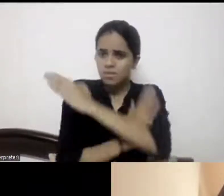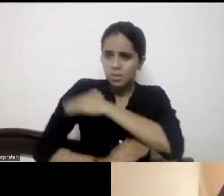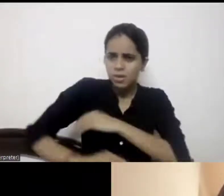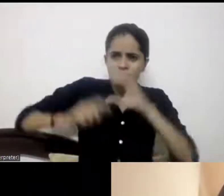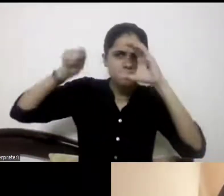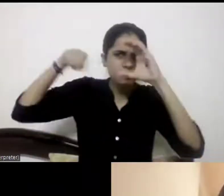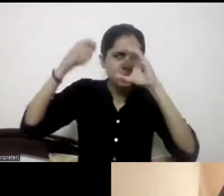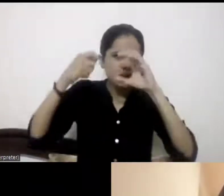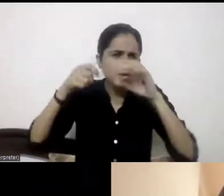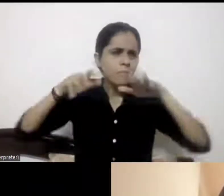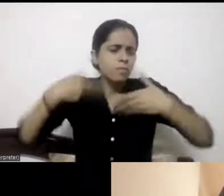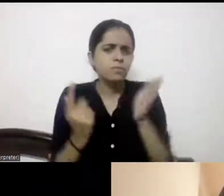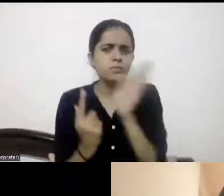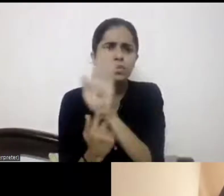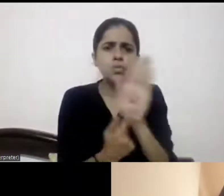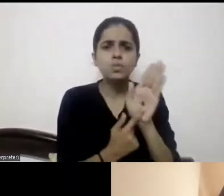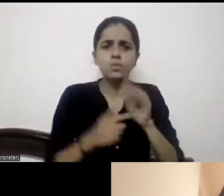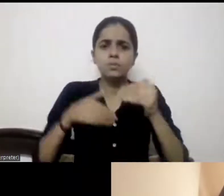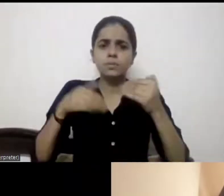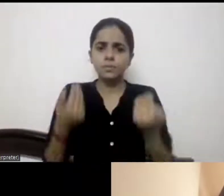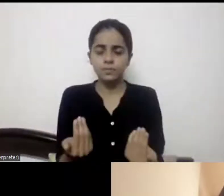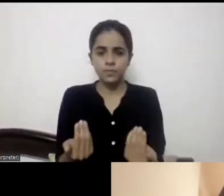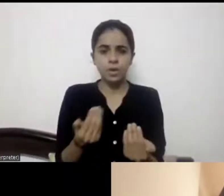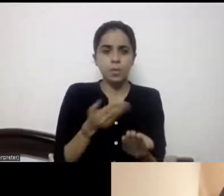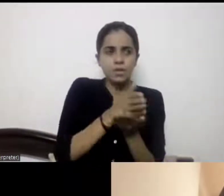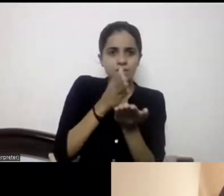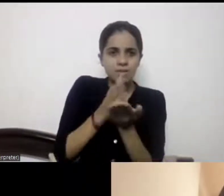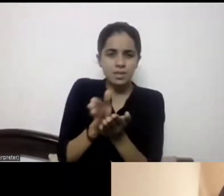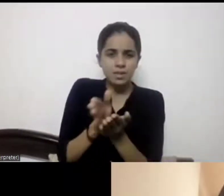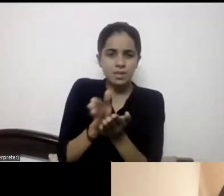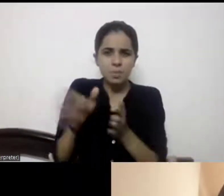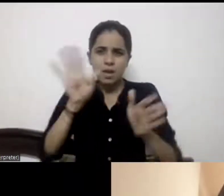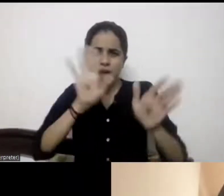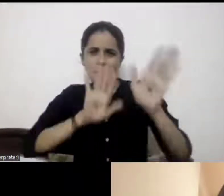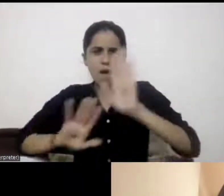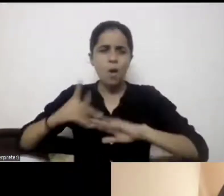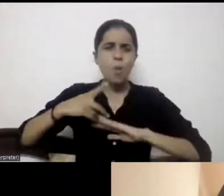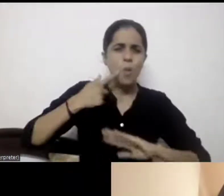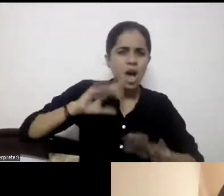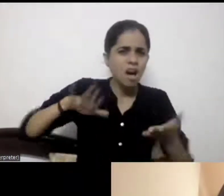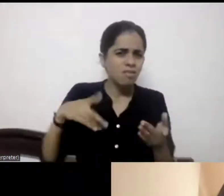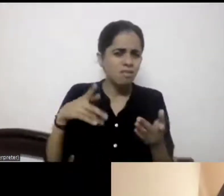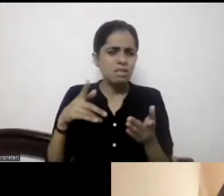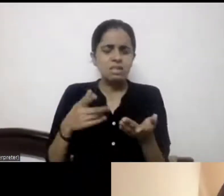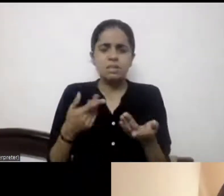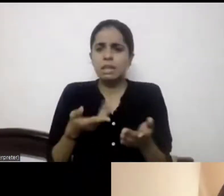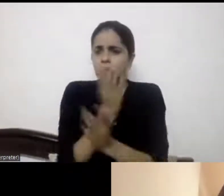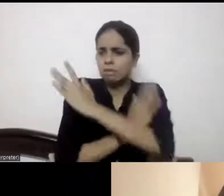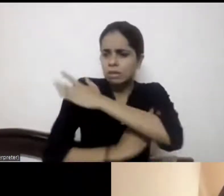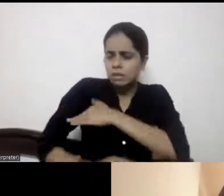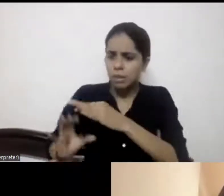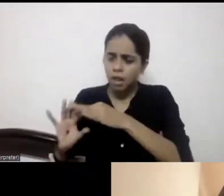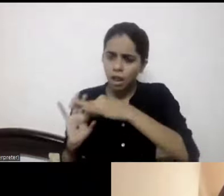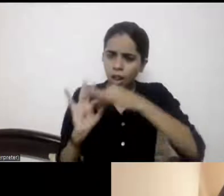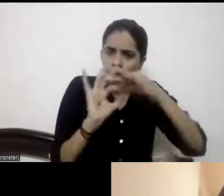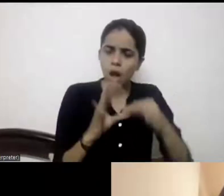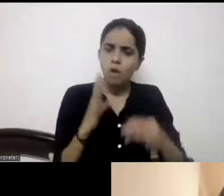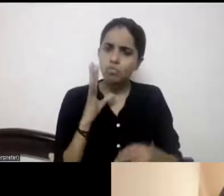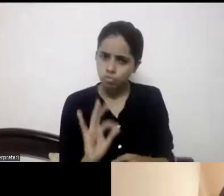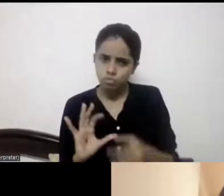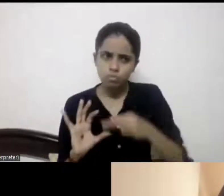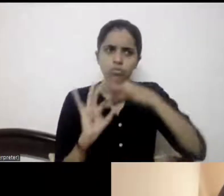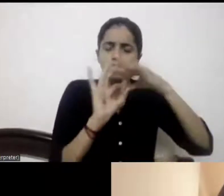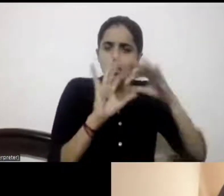cinema. Especially, I got interested into all these superhero movies where disability becomes sort of like the origin story. And I wanted to